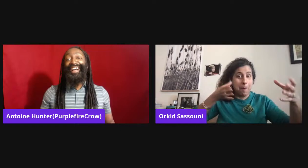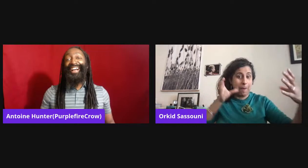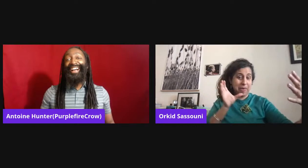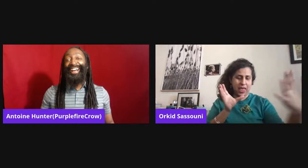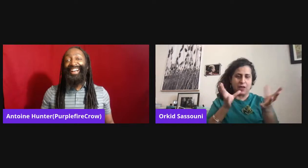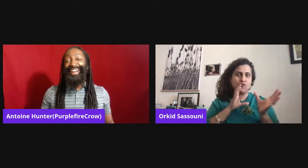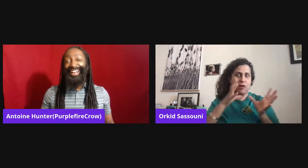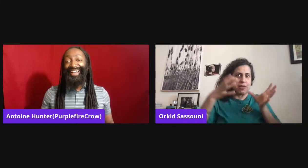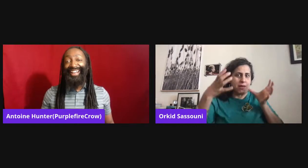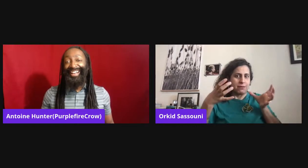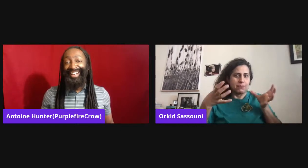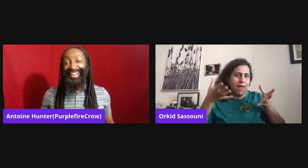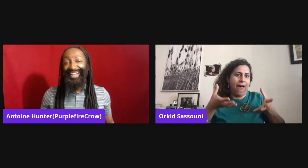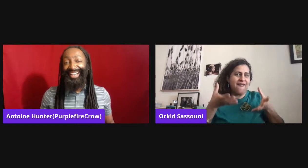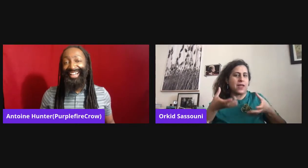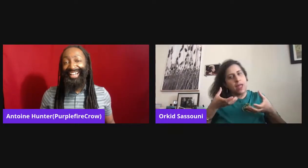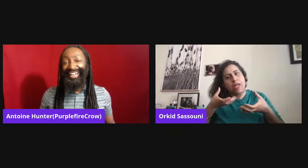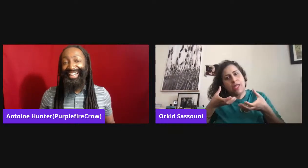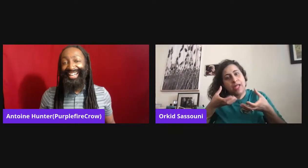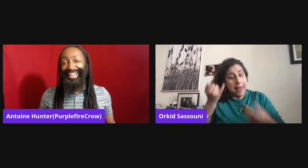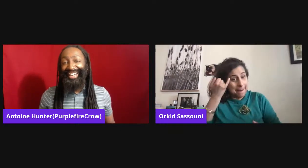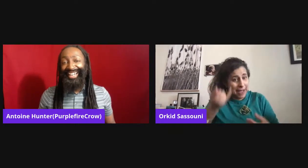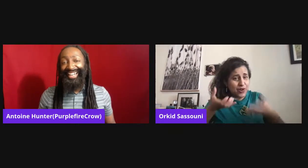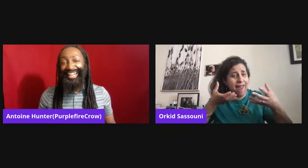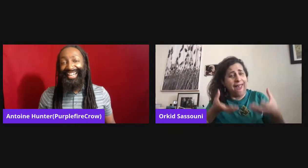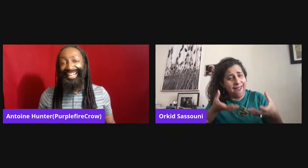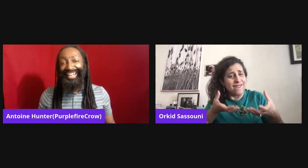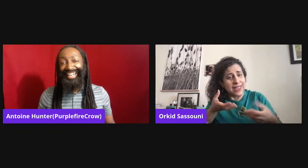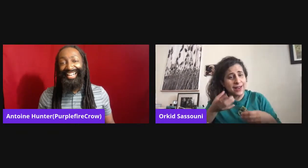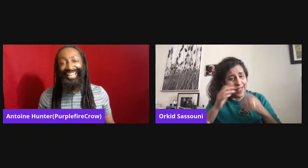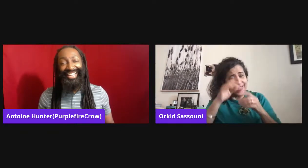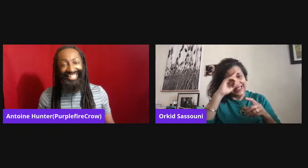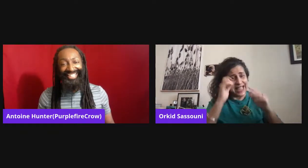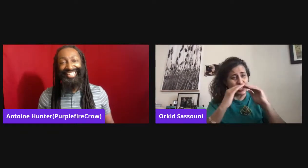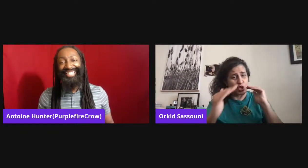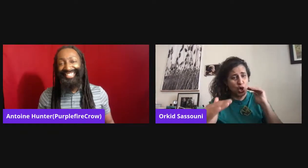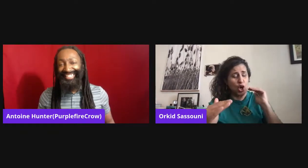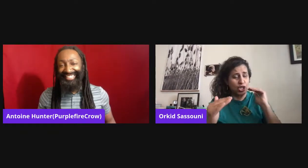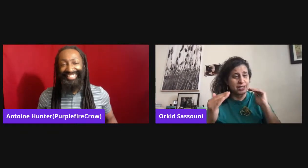from one of the events. It comes from heavy duty equipment.